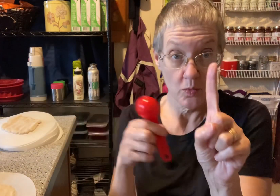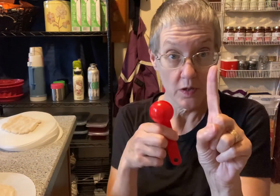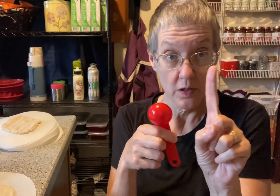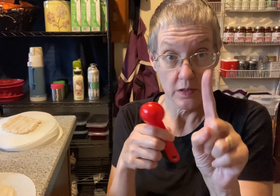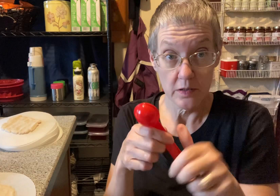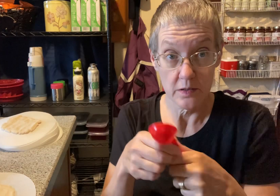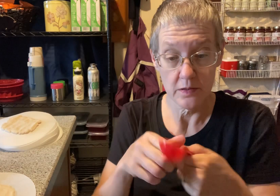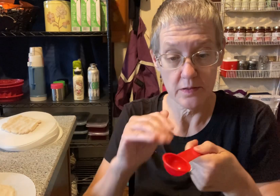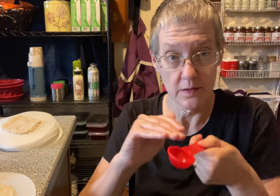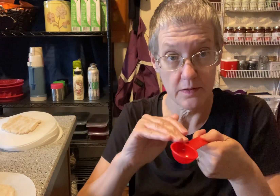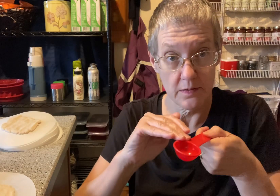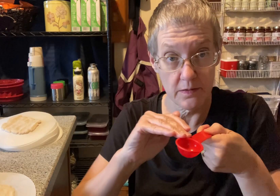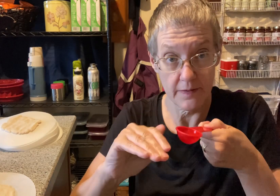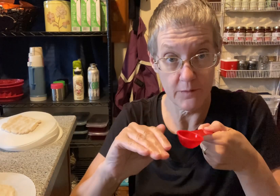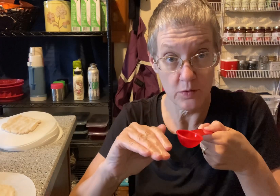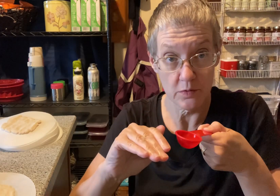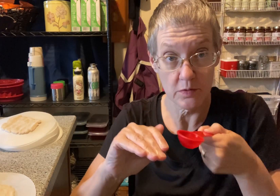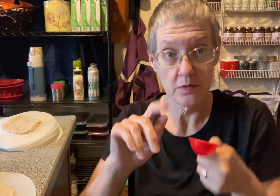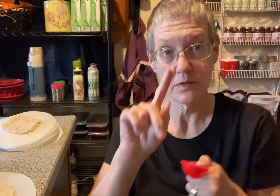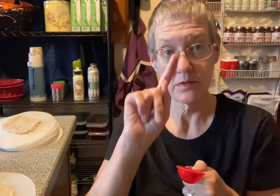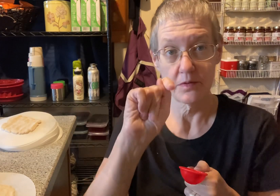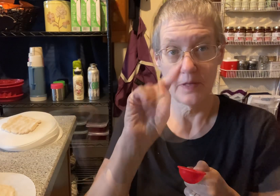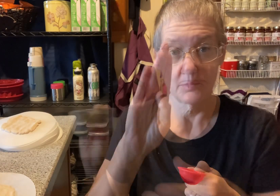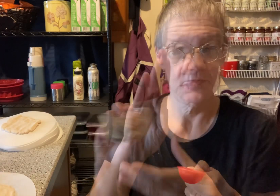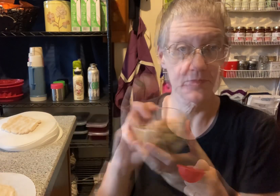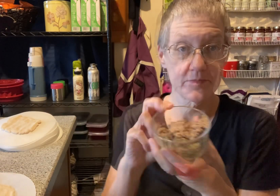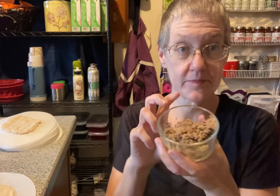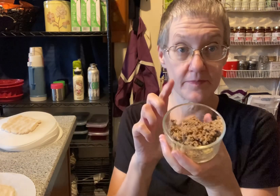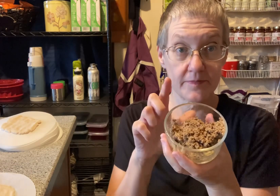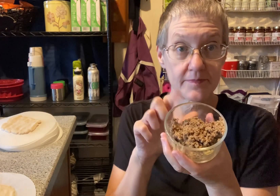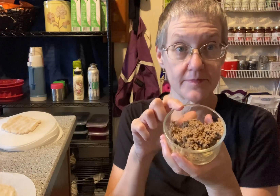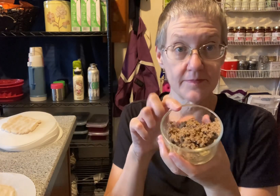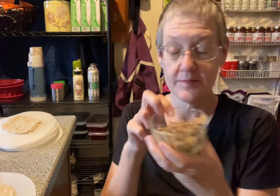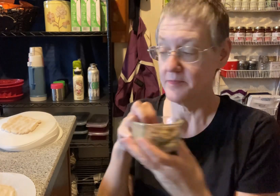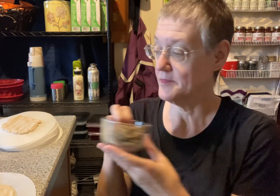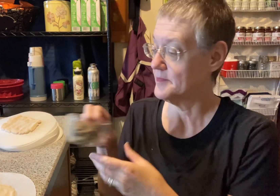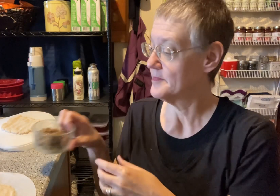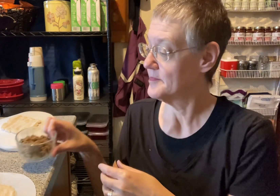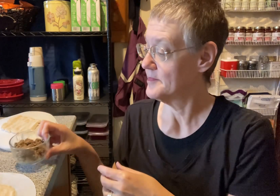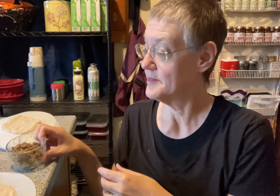I'm going to put 1 level tablespoon of meat.